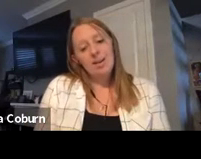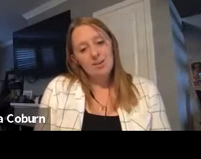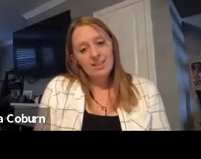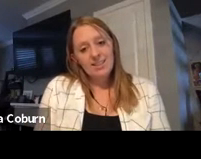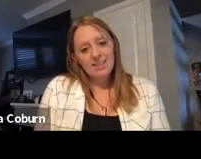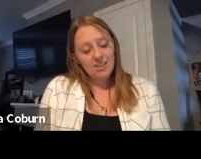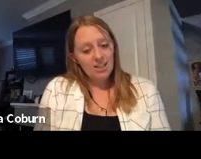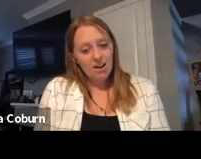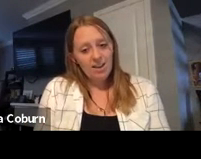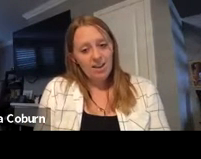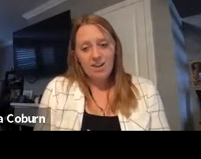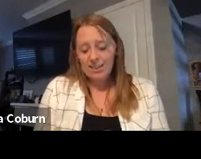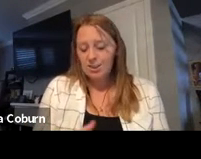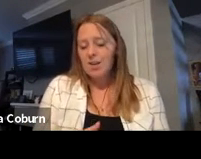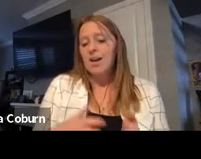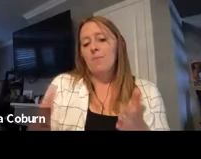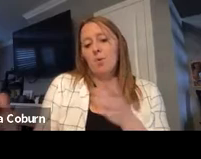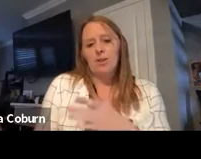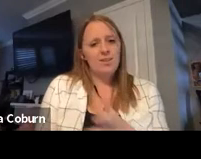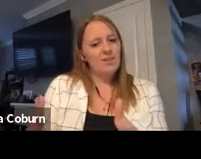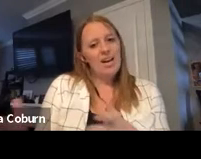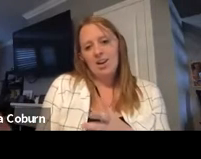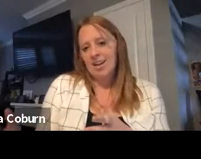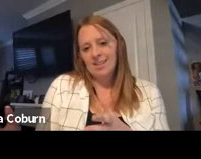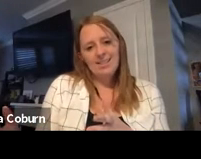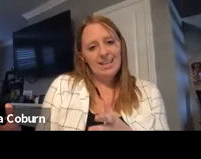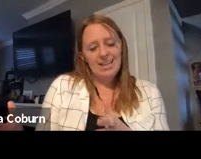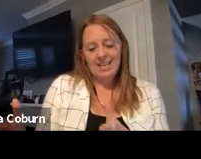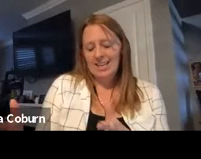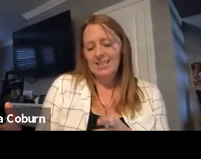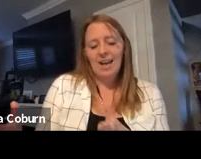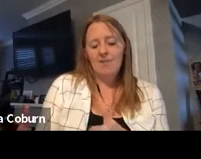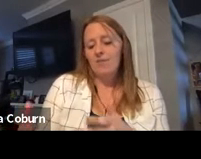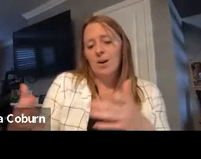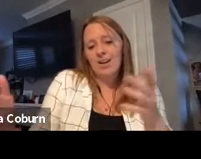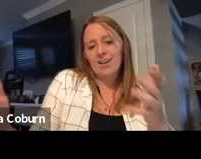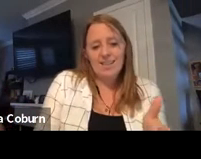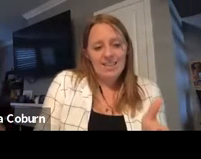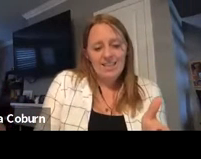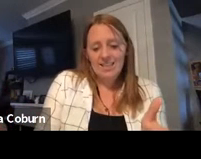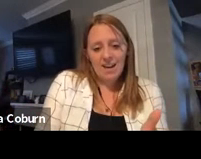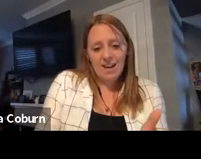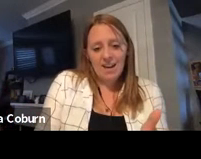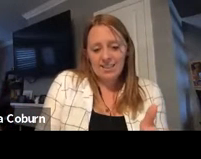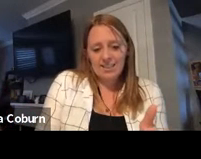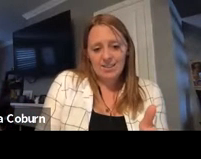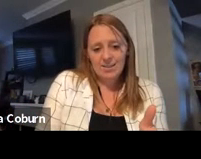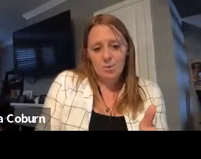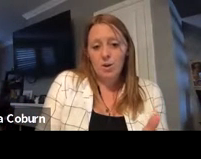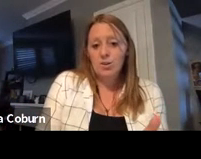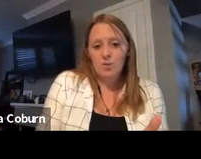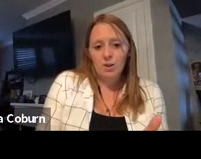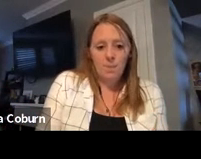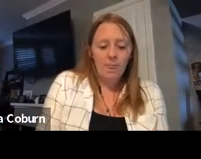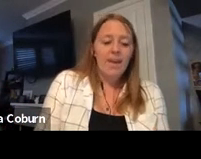he might use his assistive technology device. Or there's different areas in his life where the device is